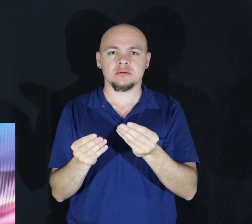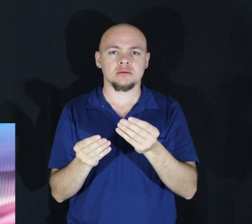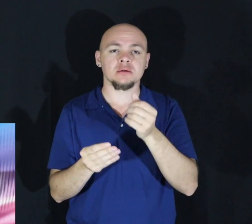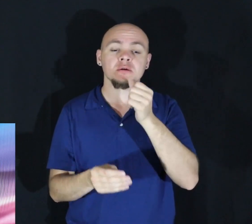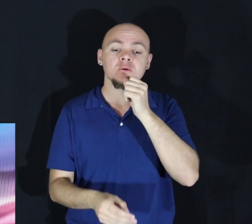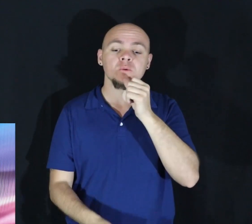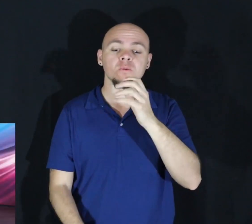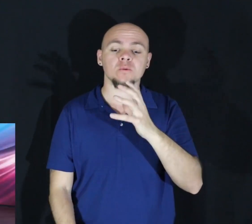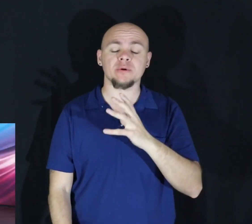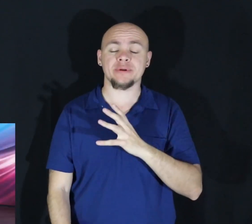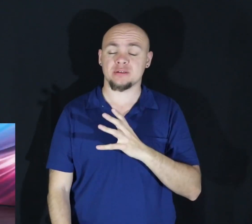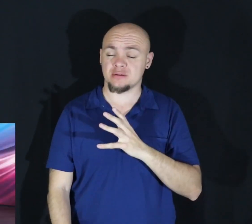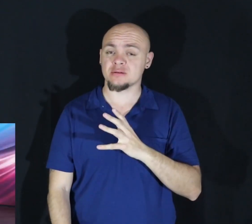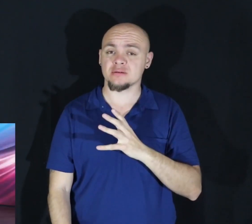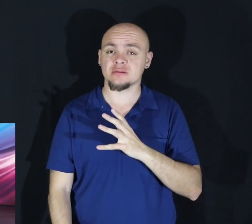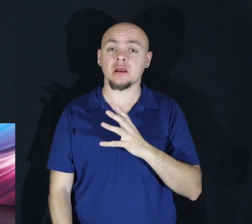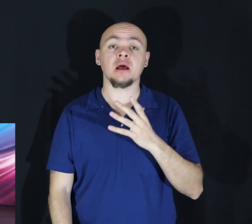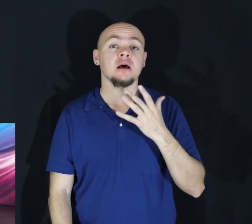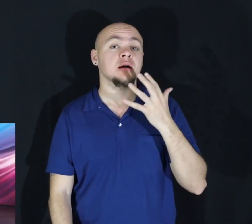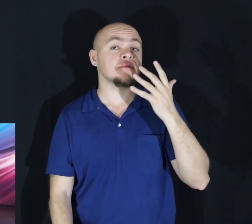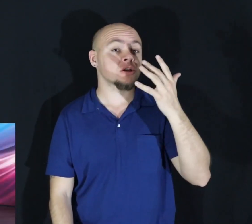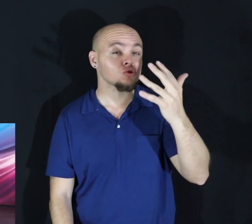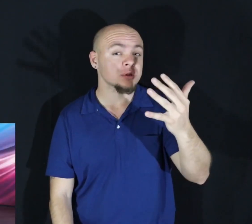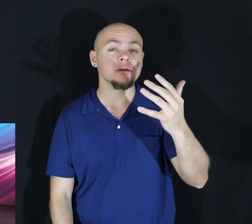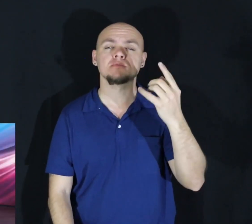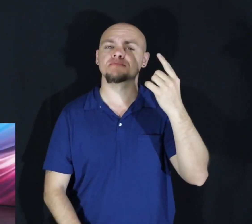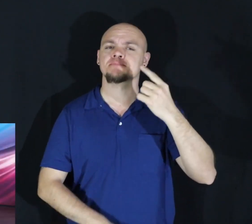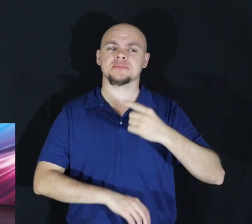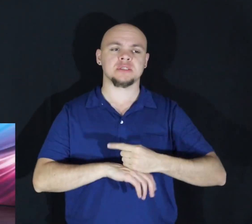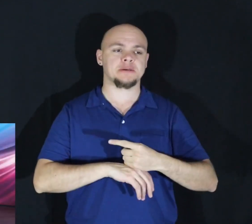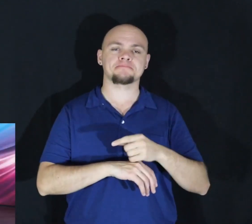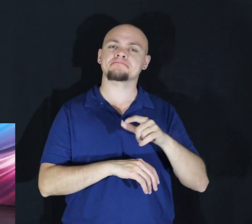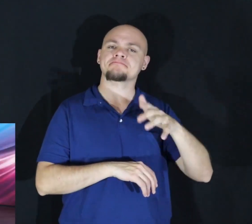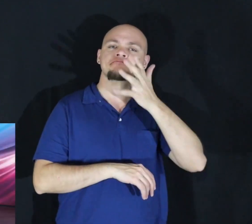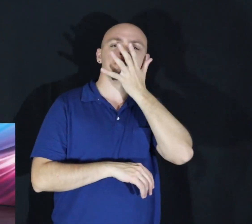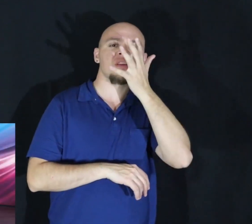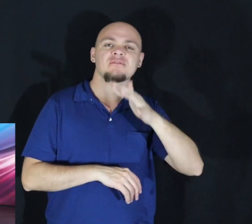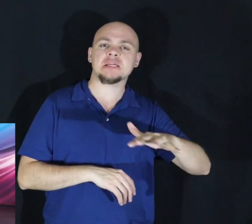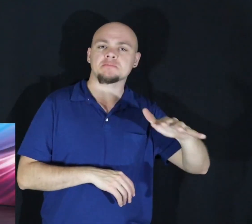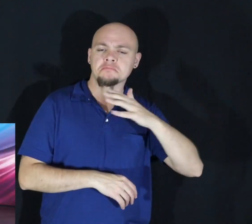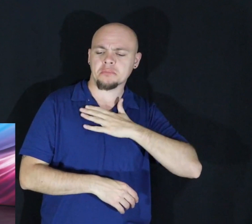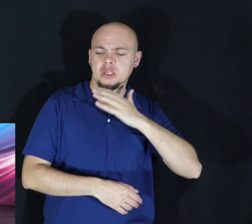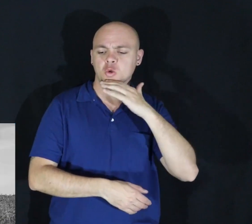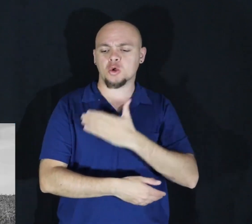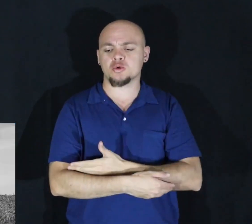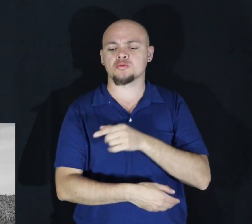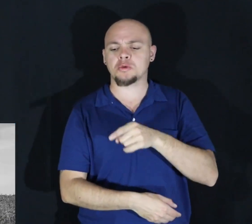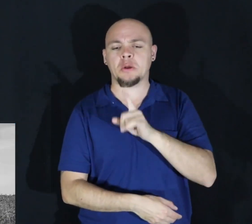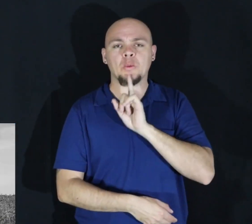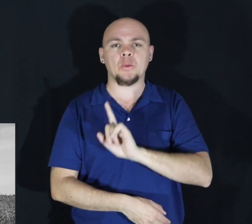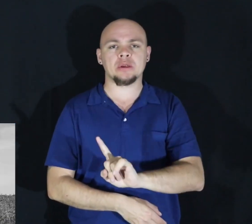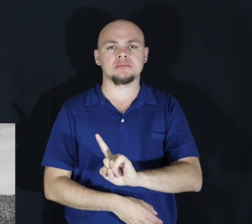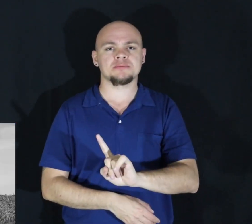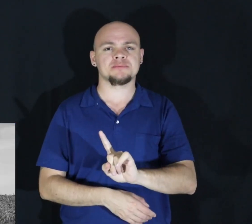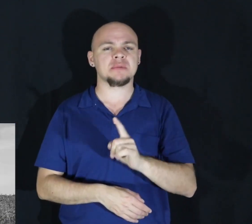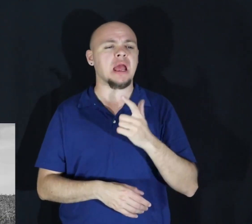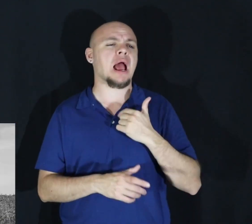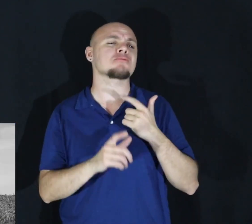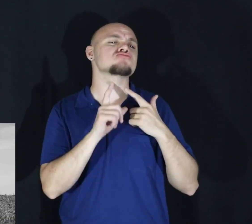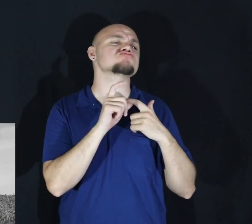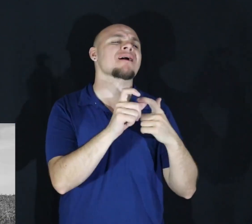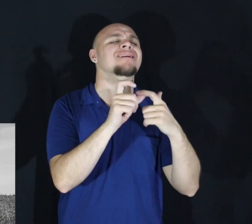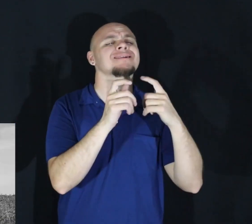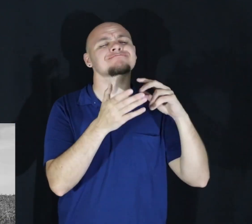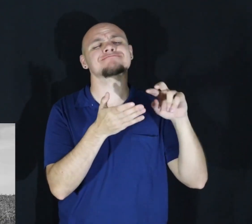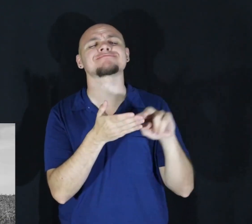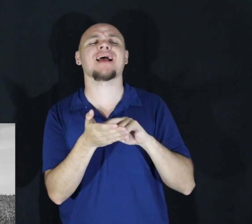woman. One day, I was out in an open field with my 1-year-old daughter, and I started running and